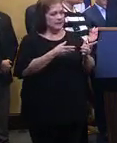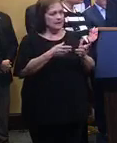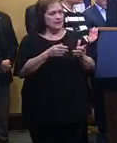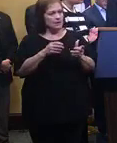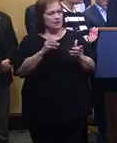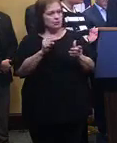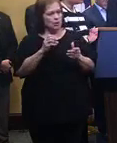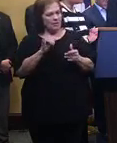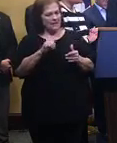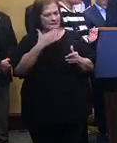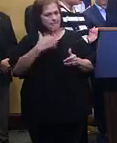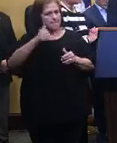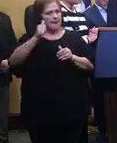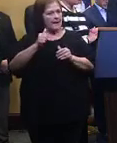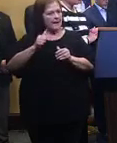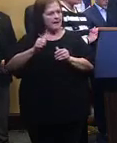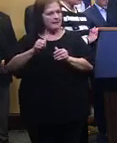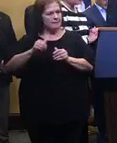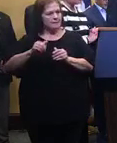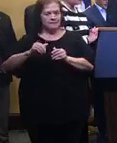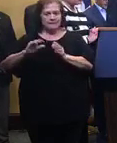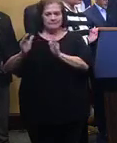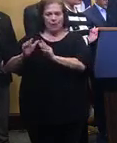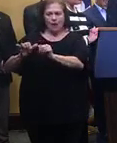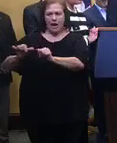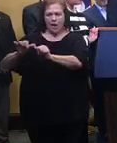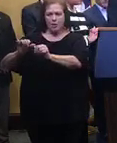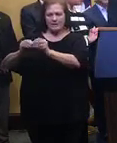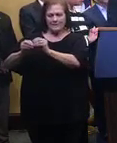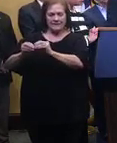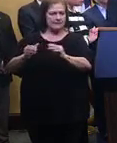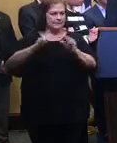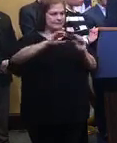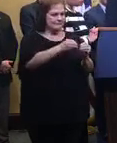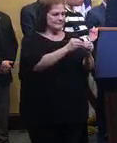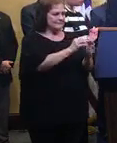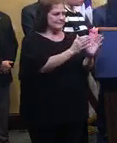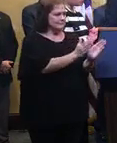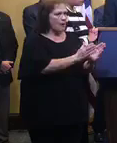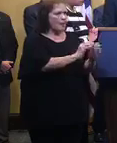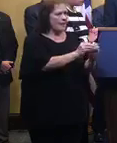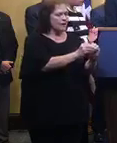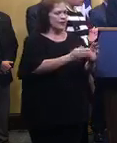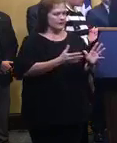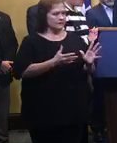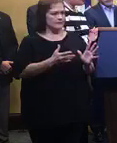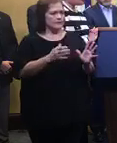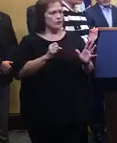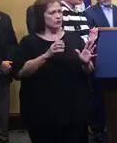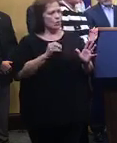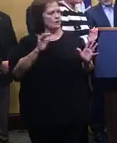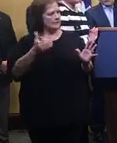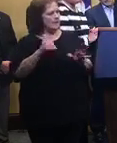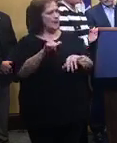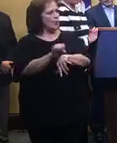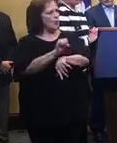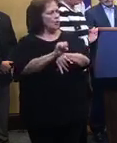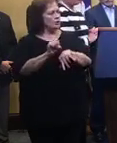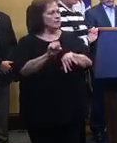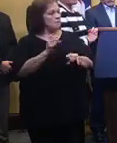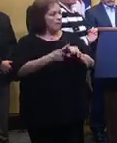kinder, gentler Bourbon Street project. I think that's a good corollary for the direction that the Joint Infrastructure Program has been headed. And we're doing even